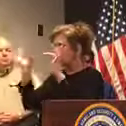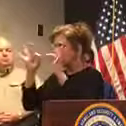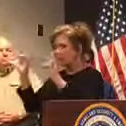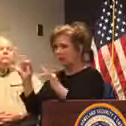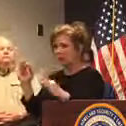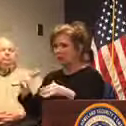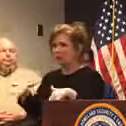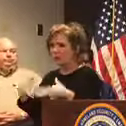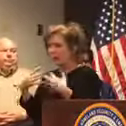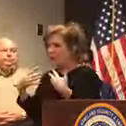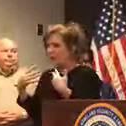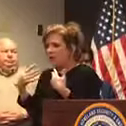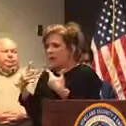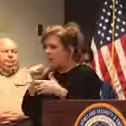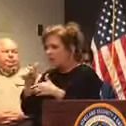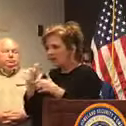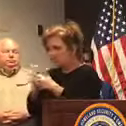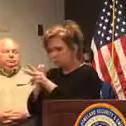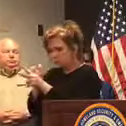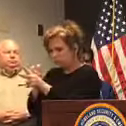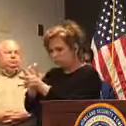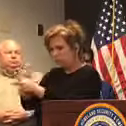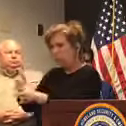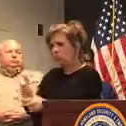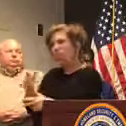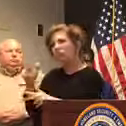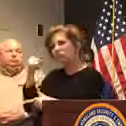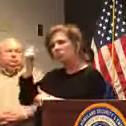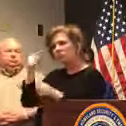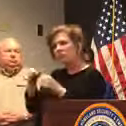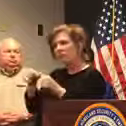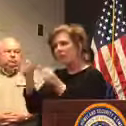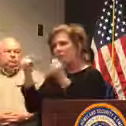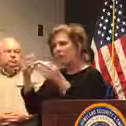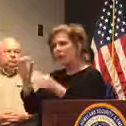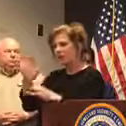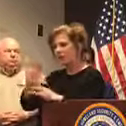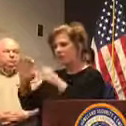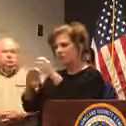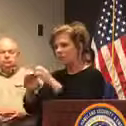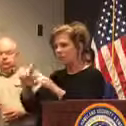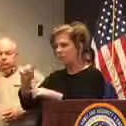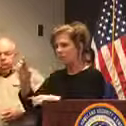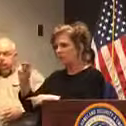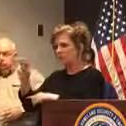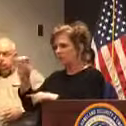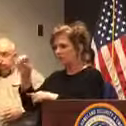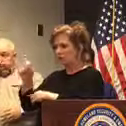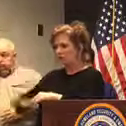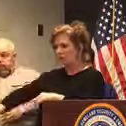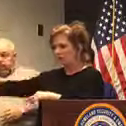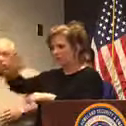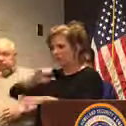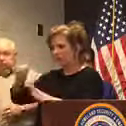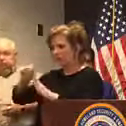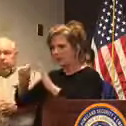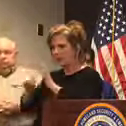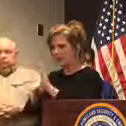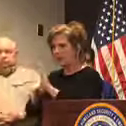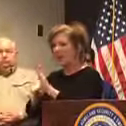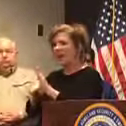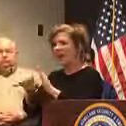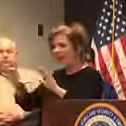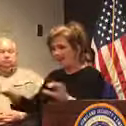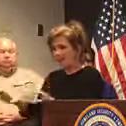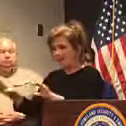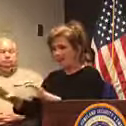follow too closely, and take in consideration that there are a number of construction zones around the state that are on site and are